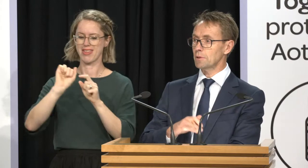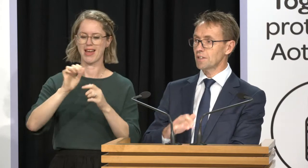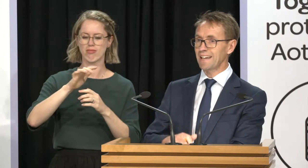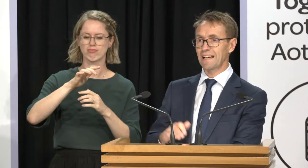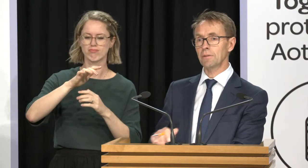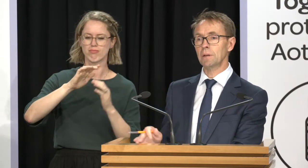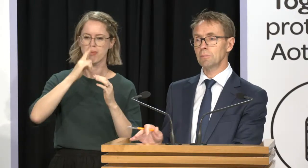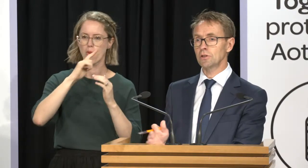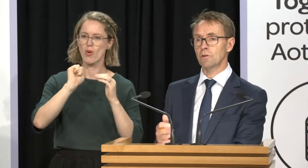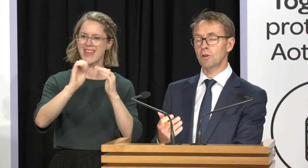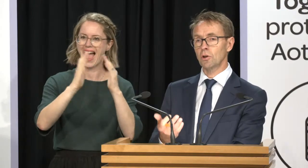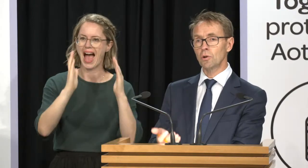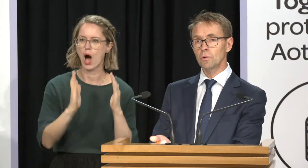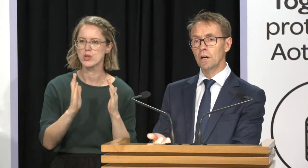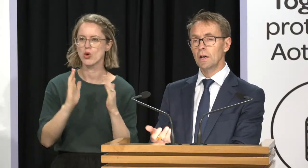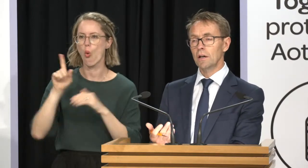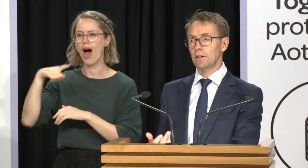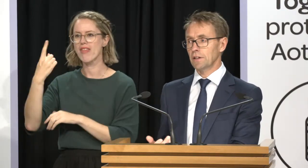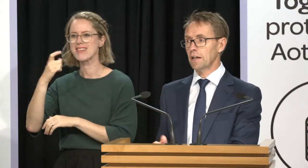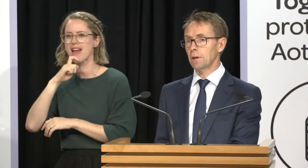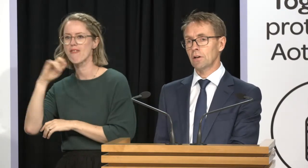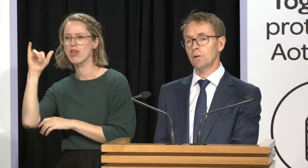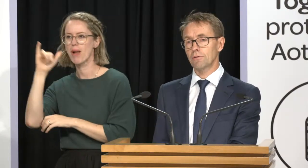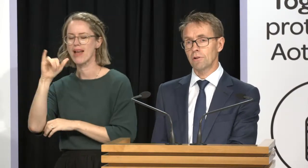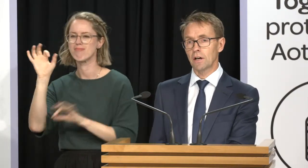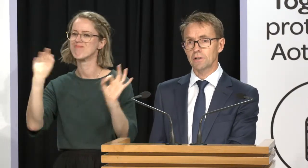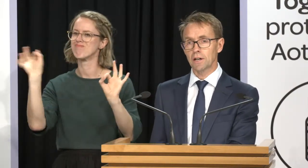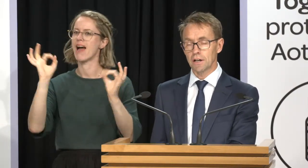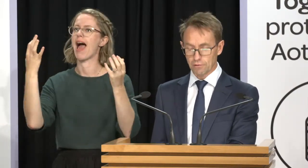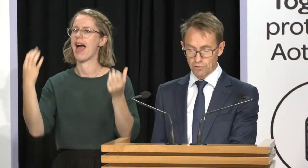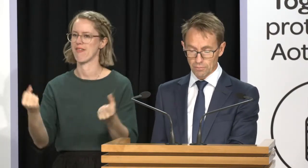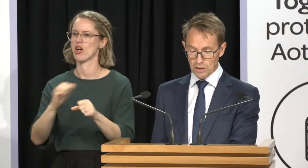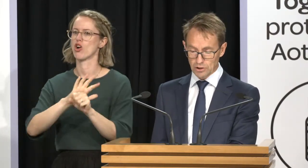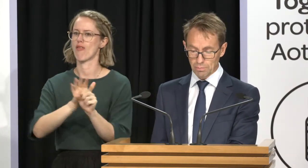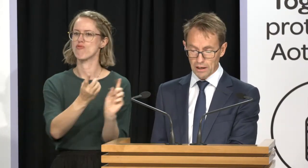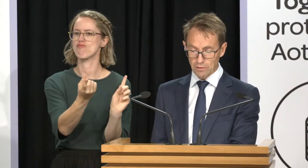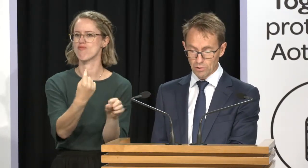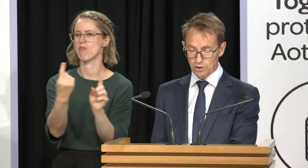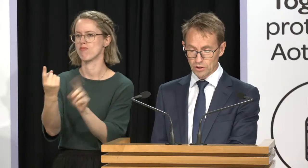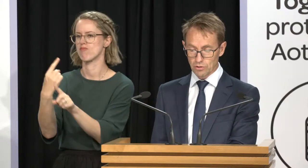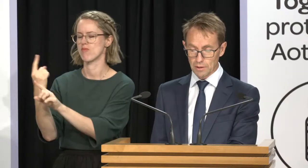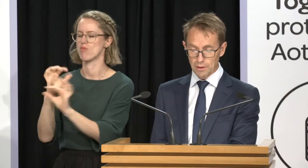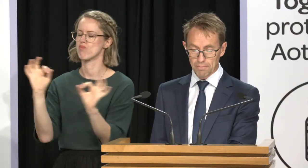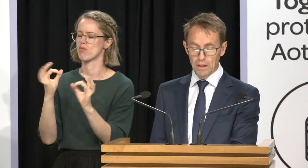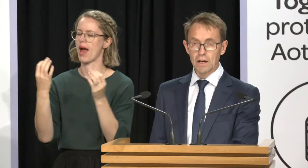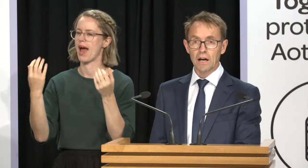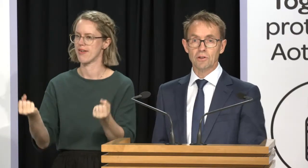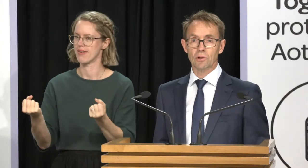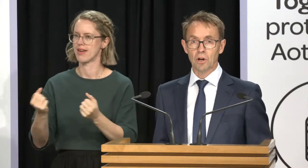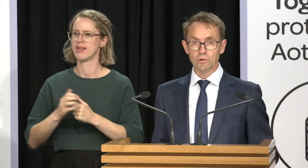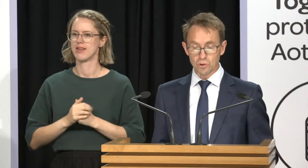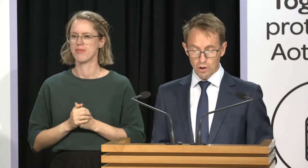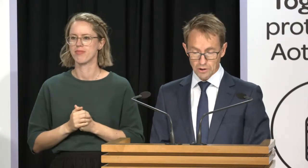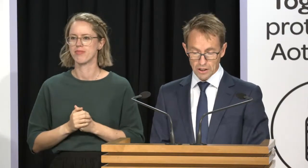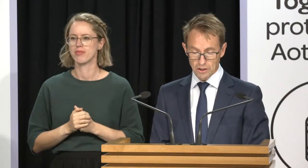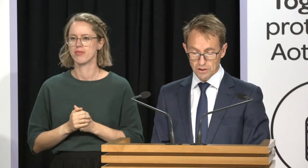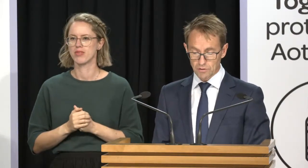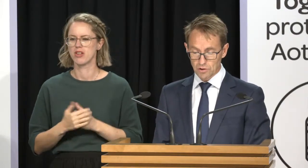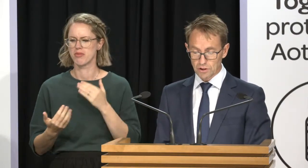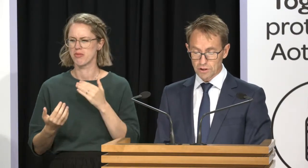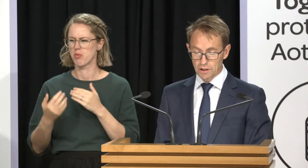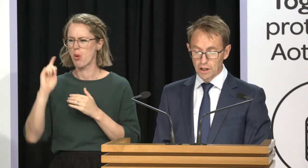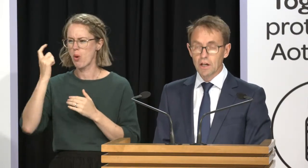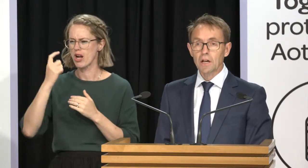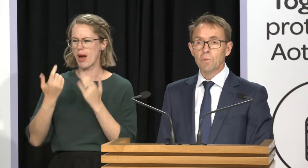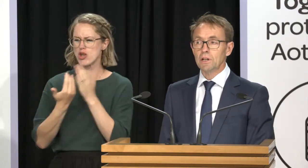family members and other members of the crew that came back on the flight from Japan with this crew member, and there are no new locations